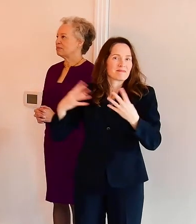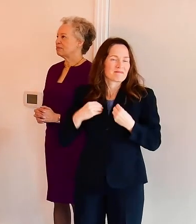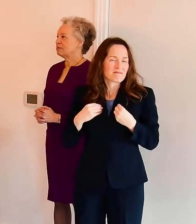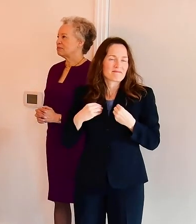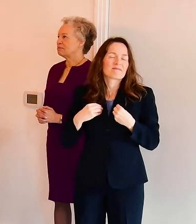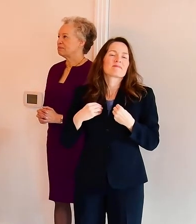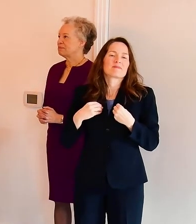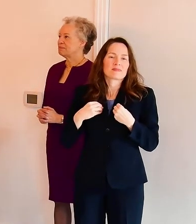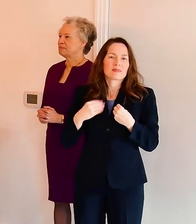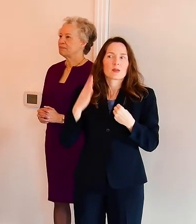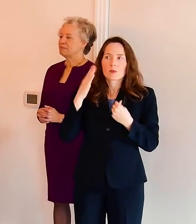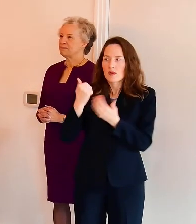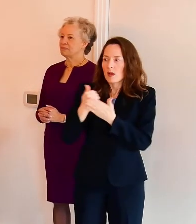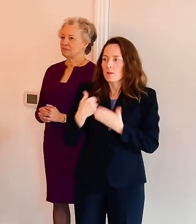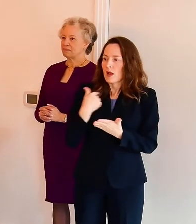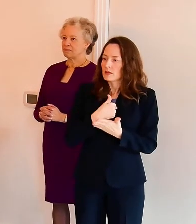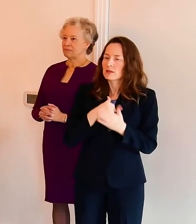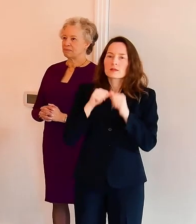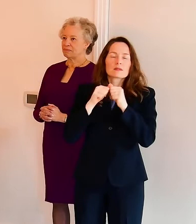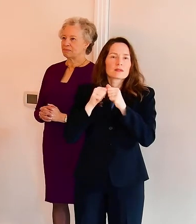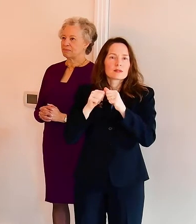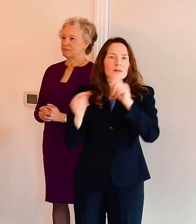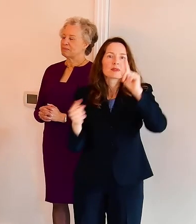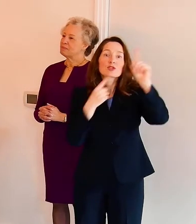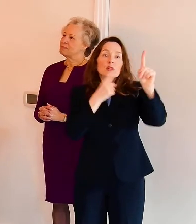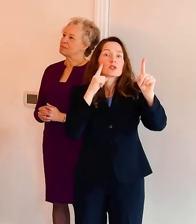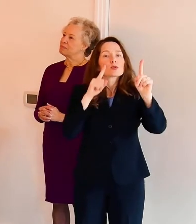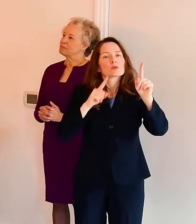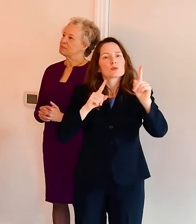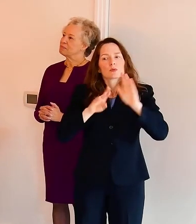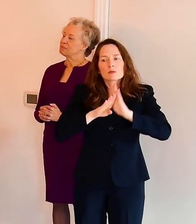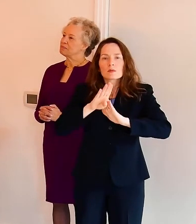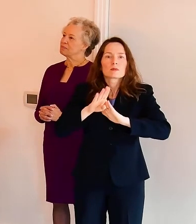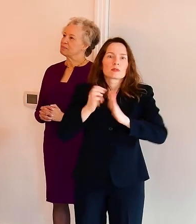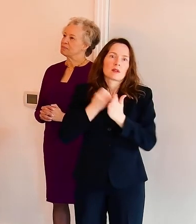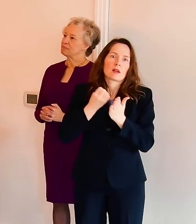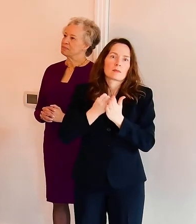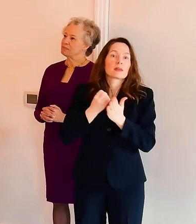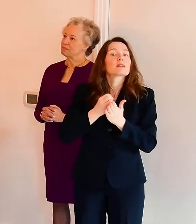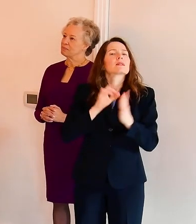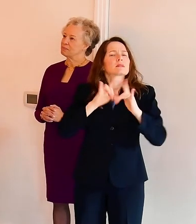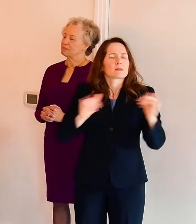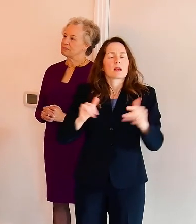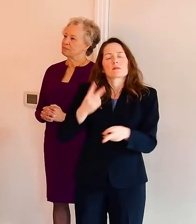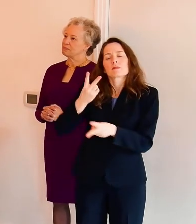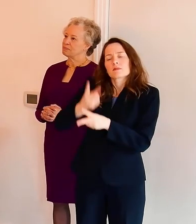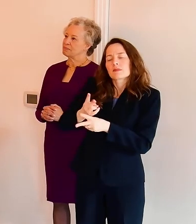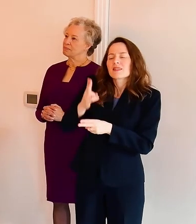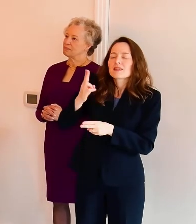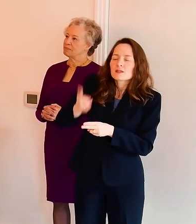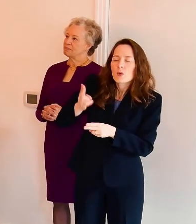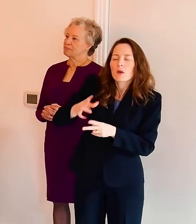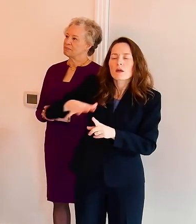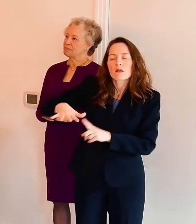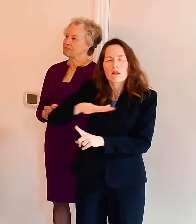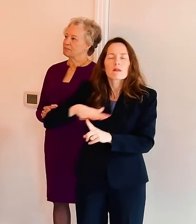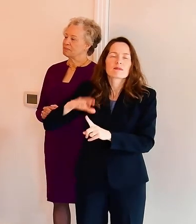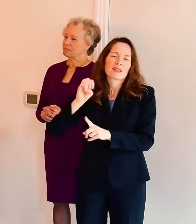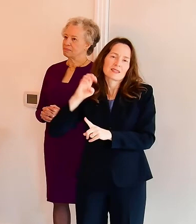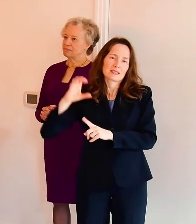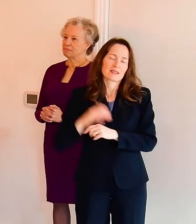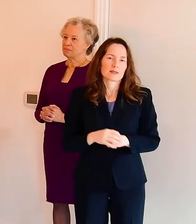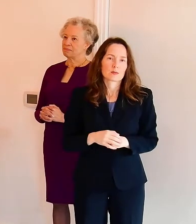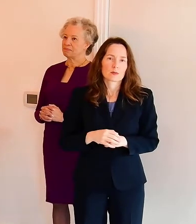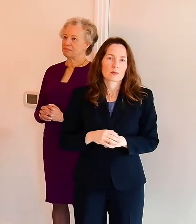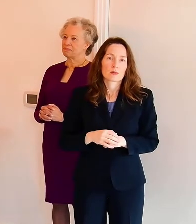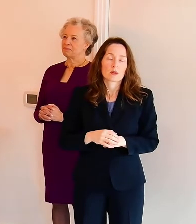which will aid us in our continued mission to advance the economy and preserve the heritage of Ellicott City's historic business district. After 2